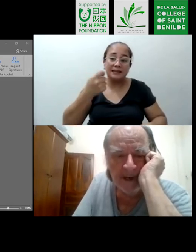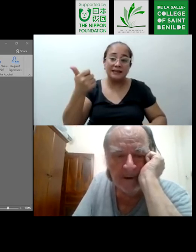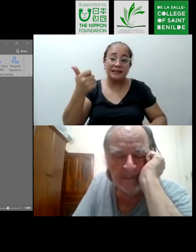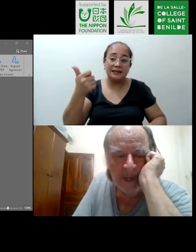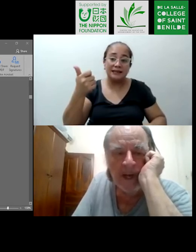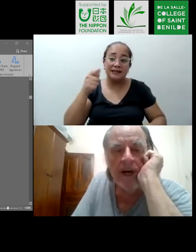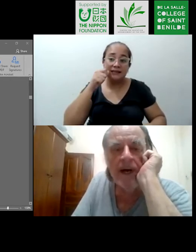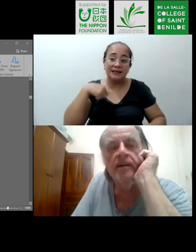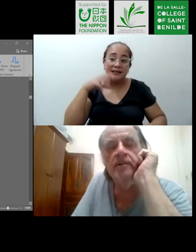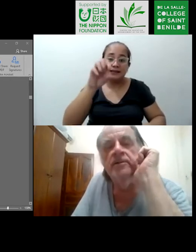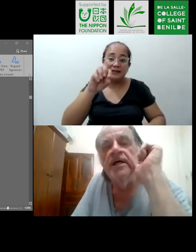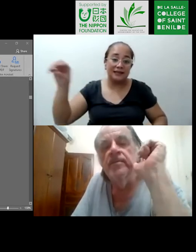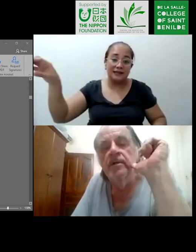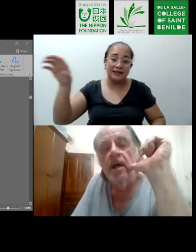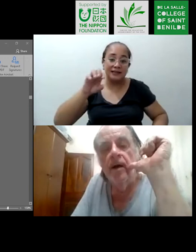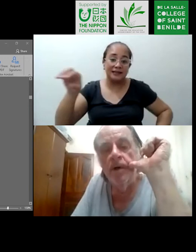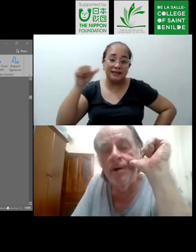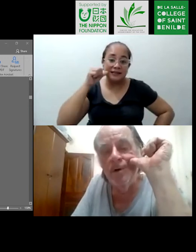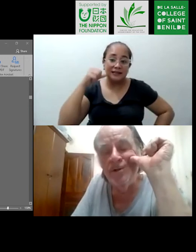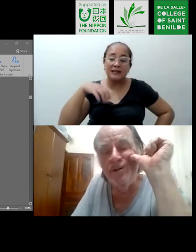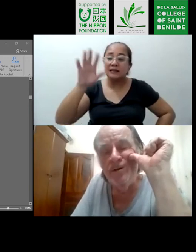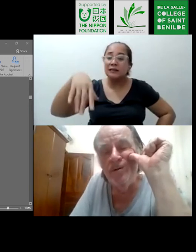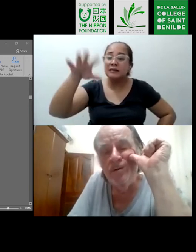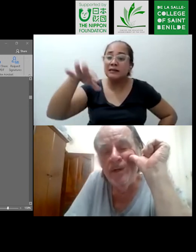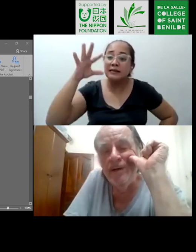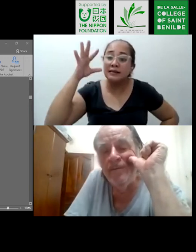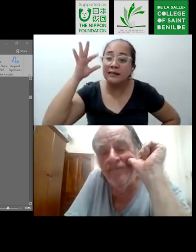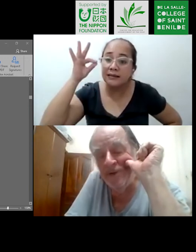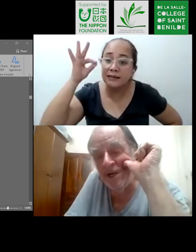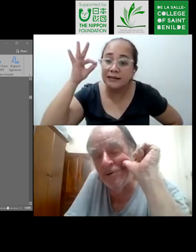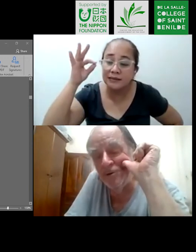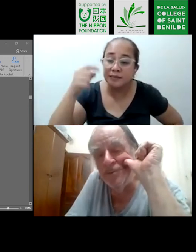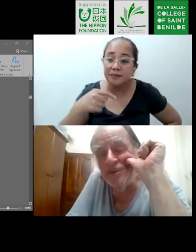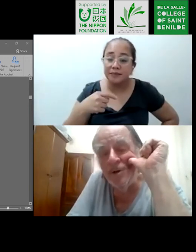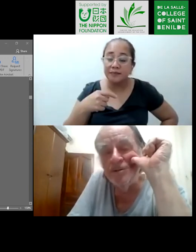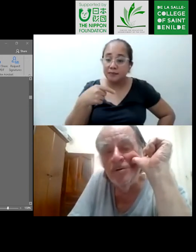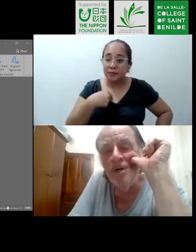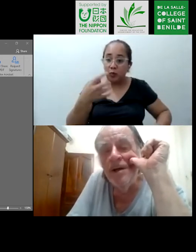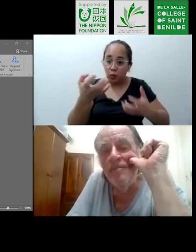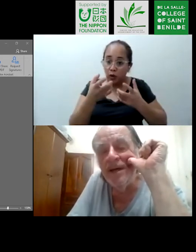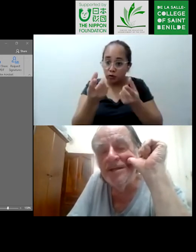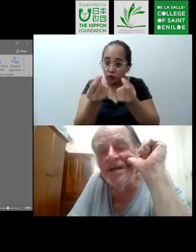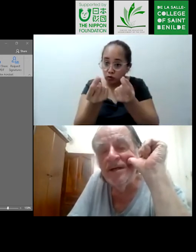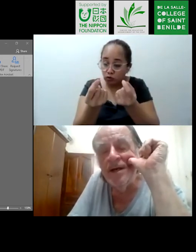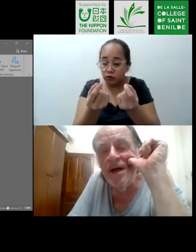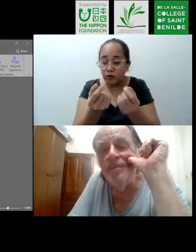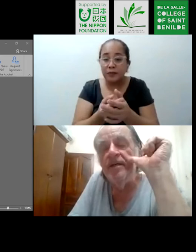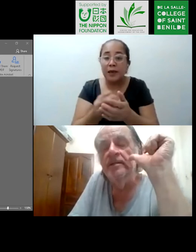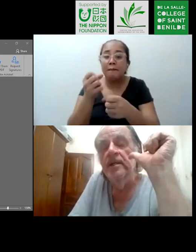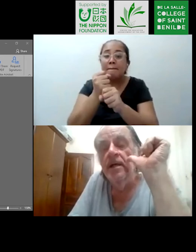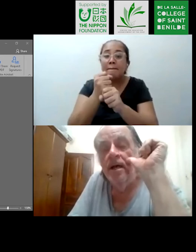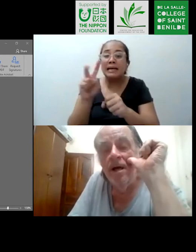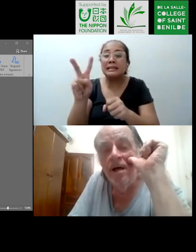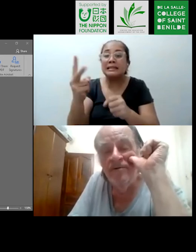for now. Jasmine, what I want you to do, and for the other groups also, make a second